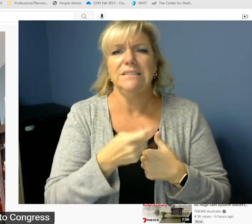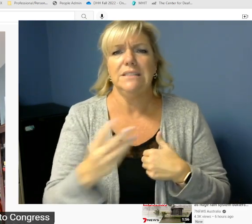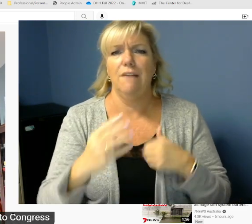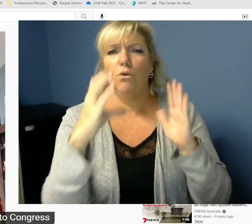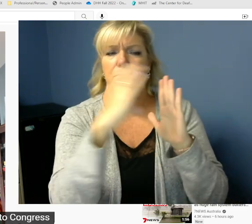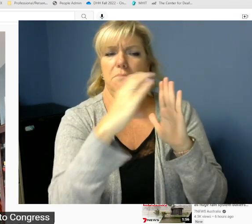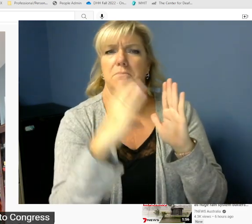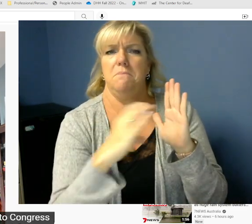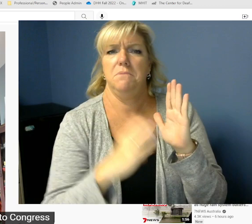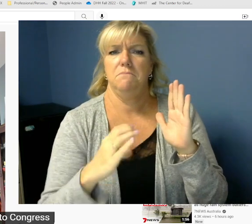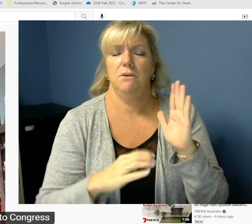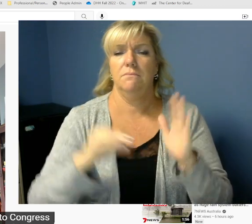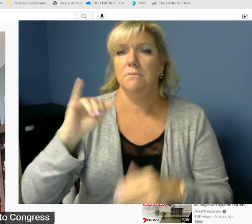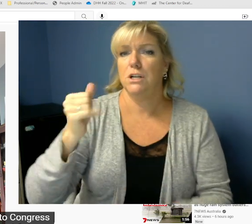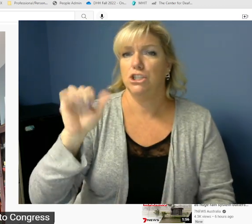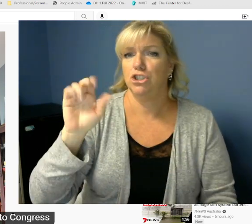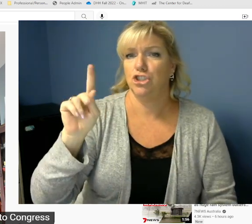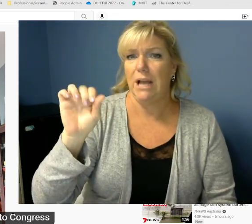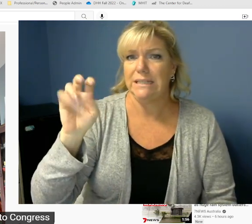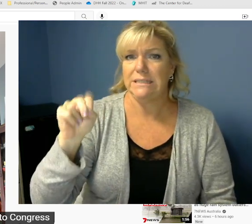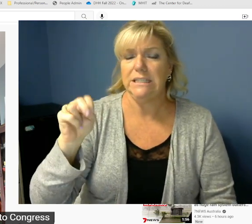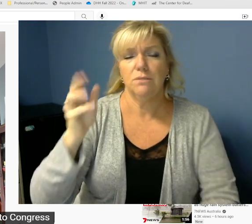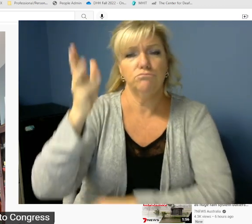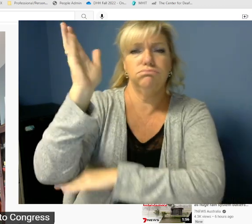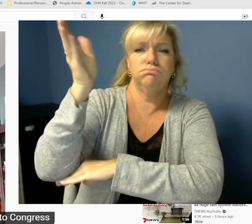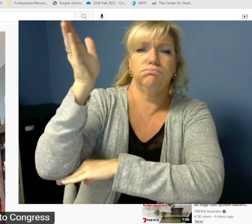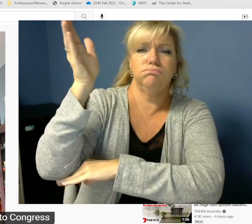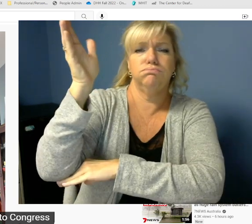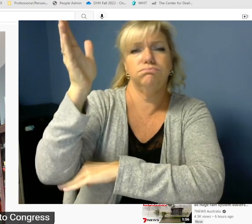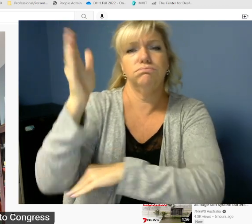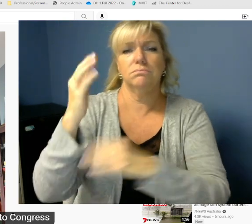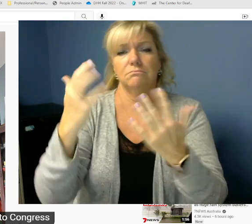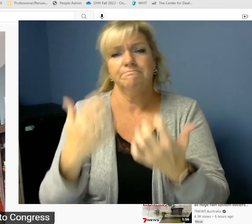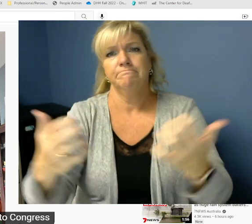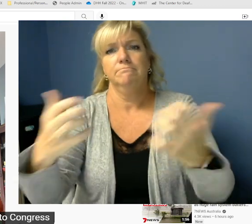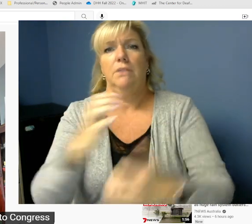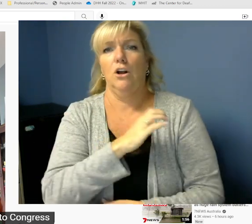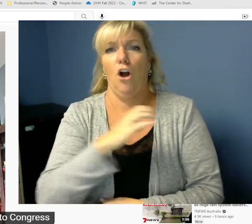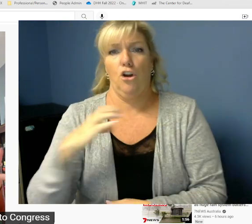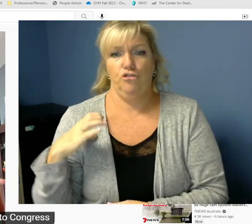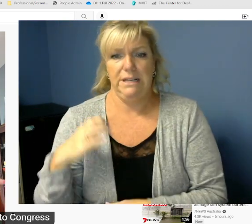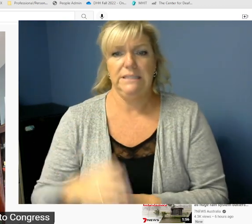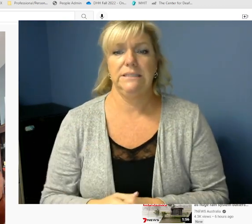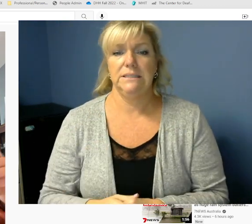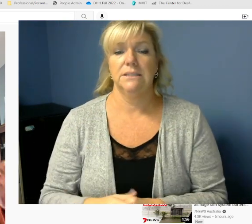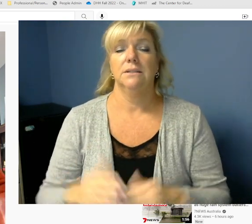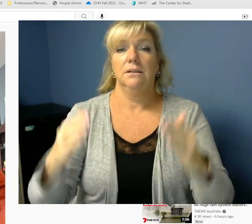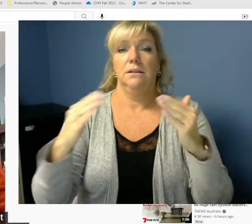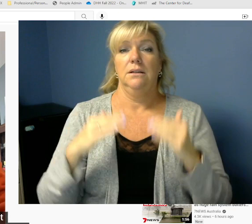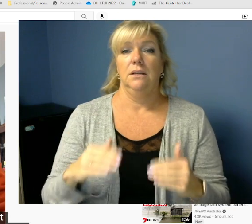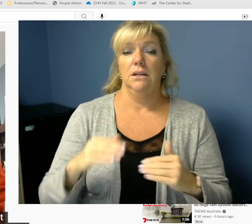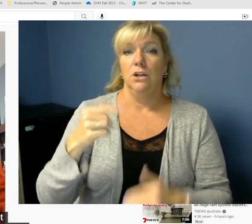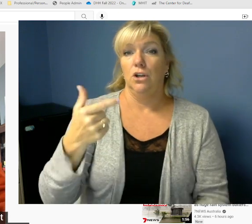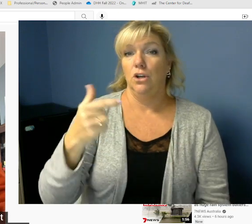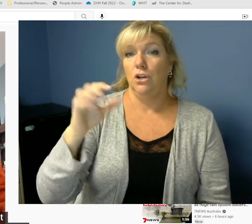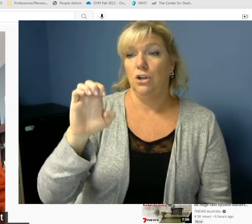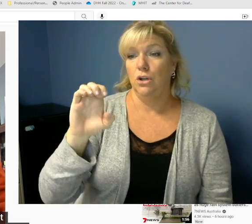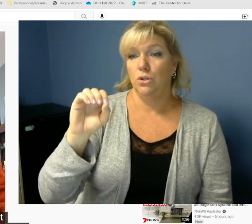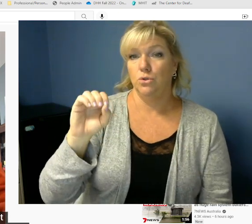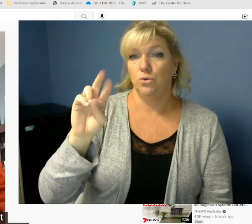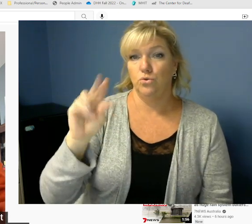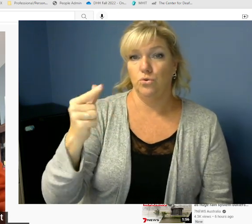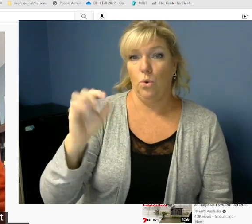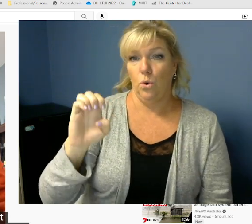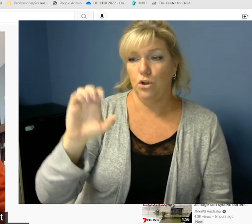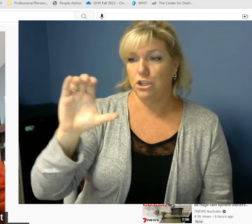Jackson's speech to Congress, and you've got the artworks of George Catlin.